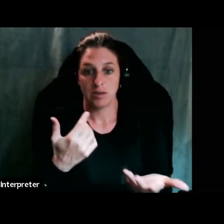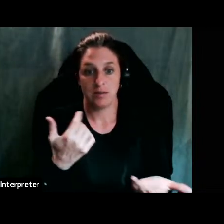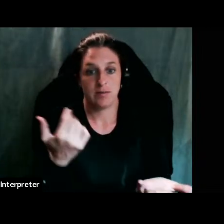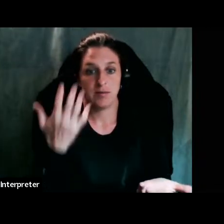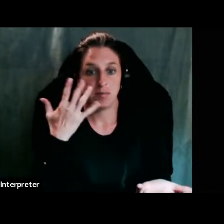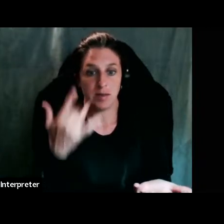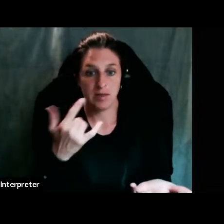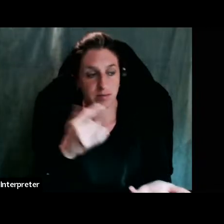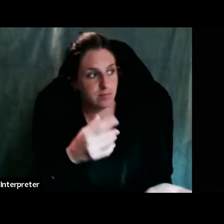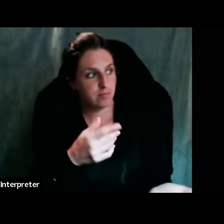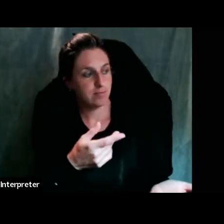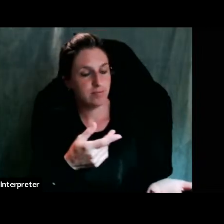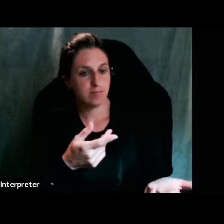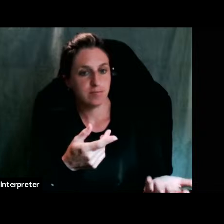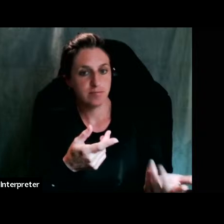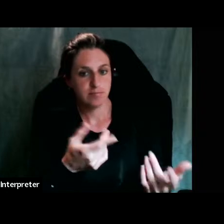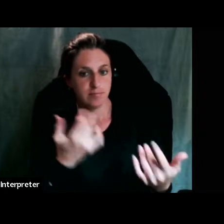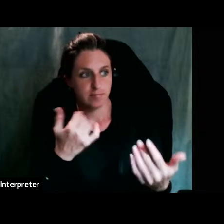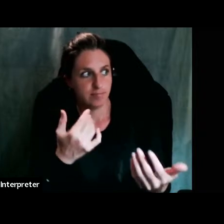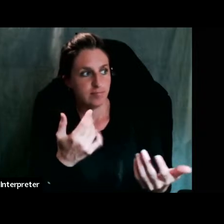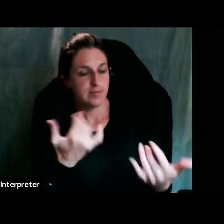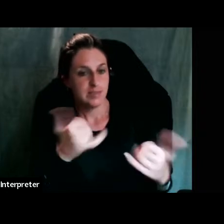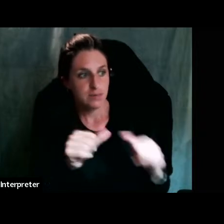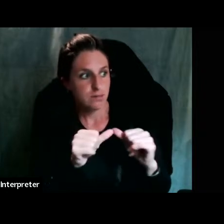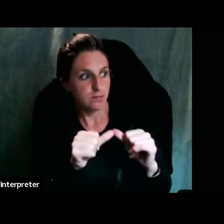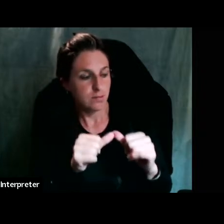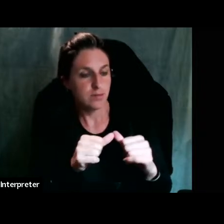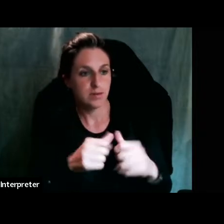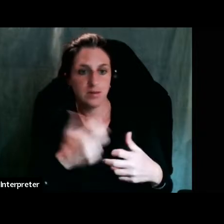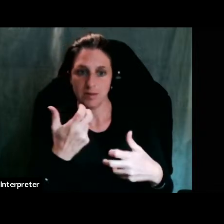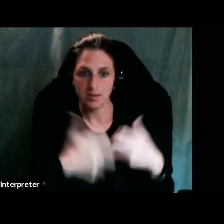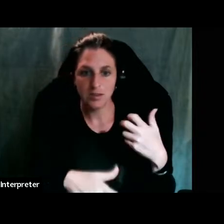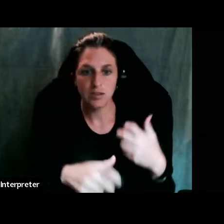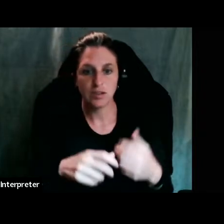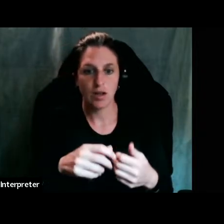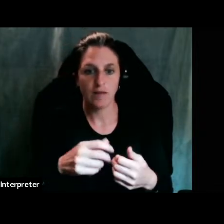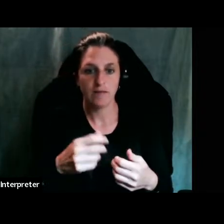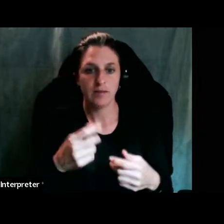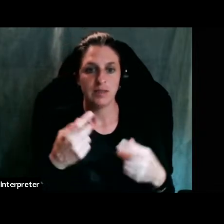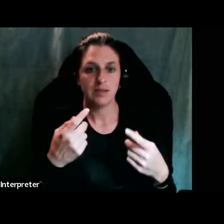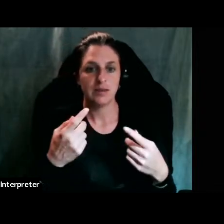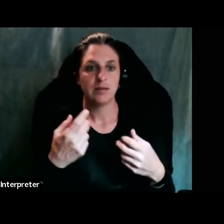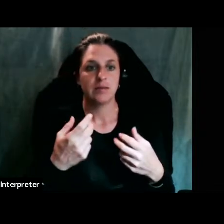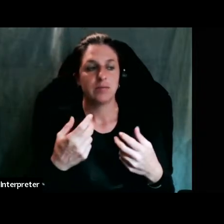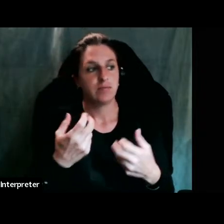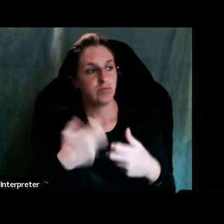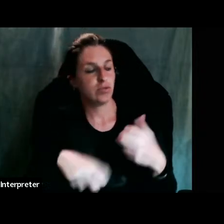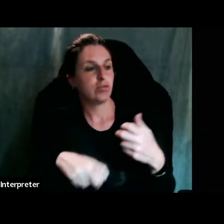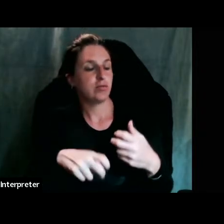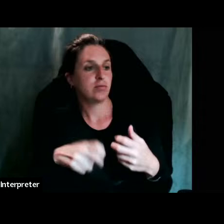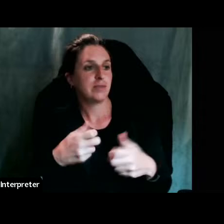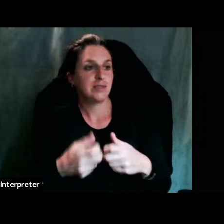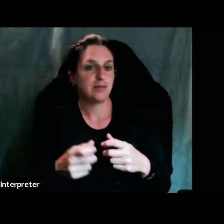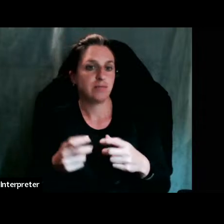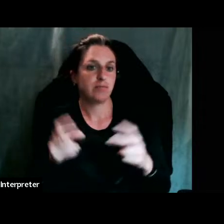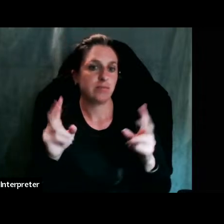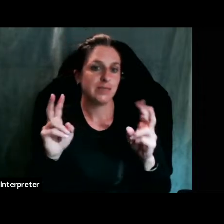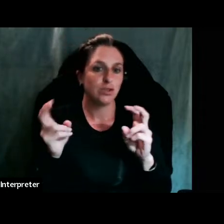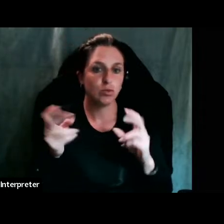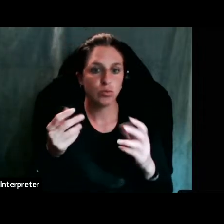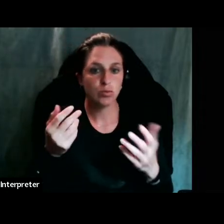I'm glad we're having the acknowledgement. I'm glad to make a motion to adopt a proclamation,